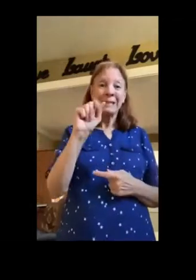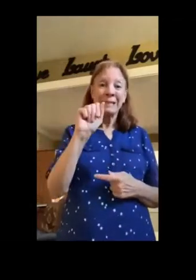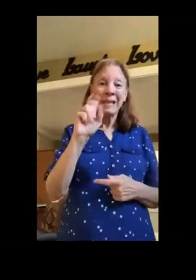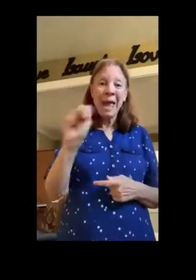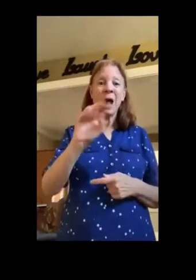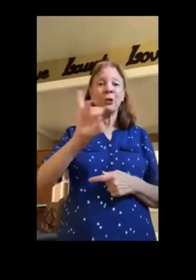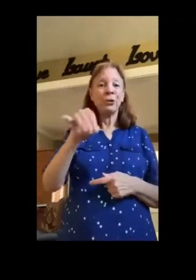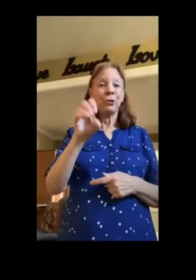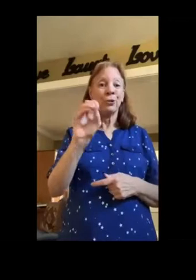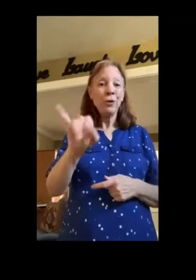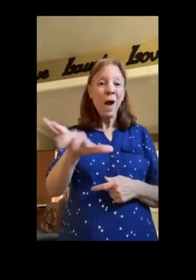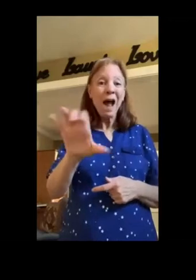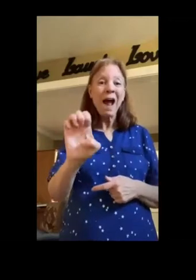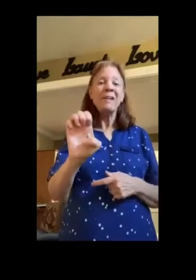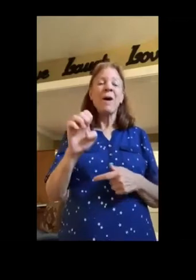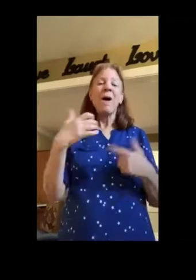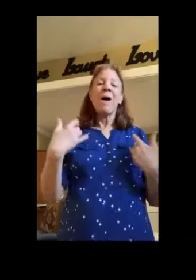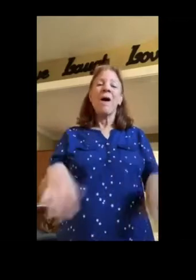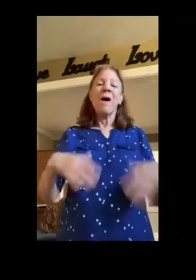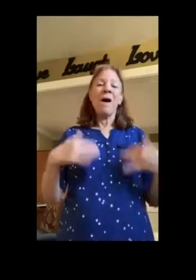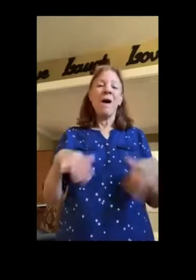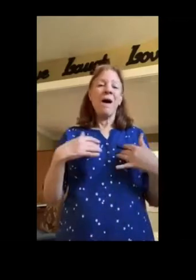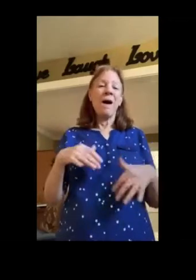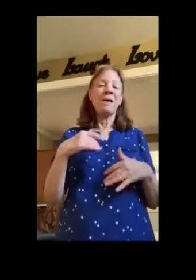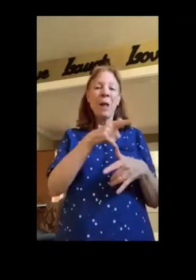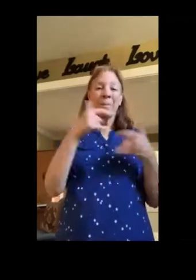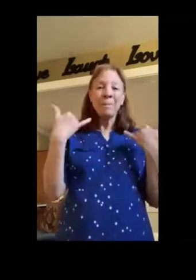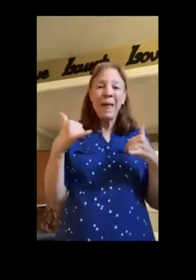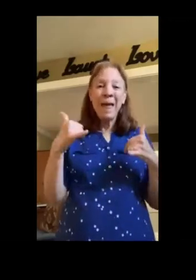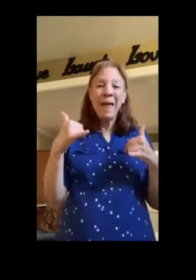thrilled to see Dan and Joyce. Oh,